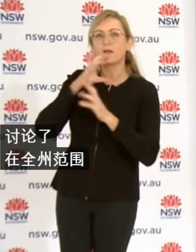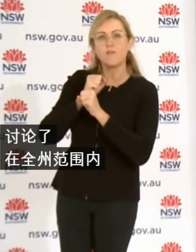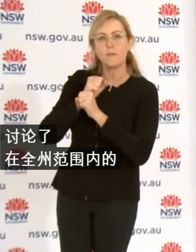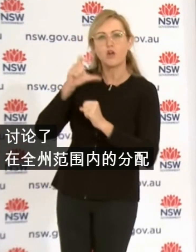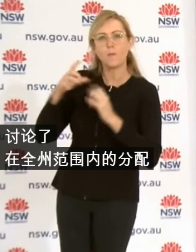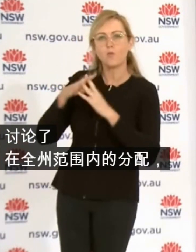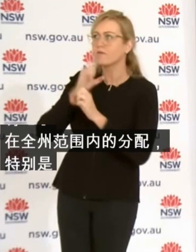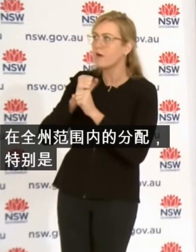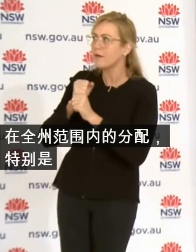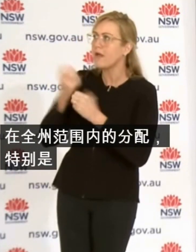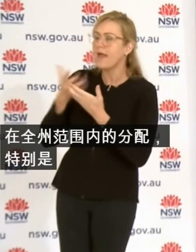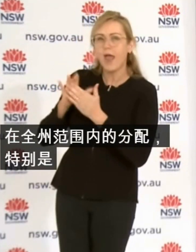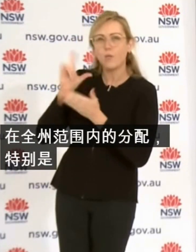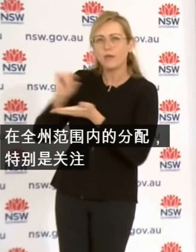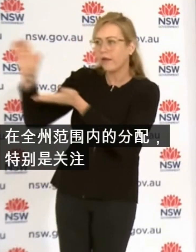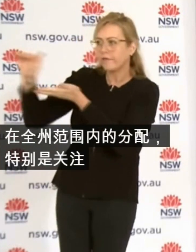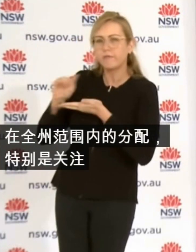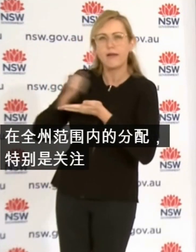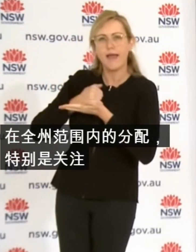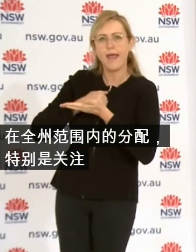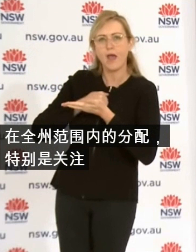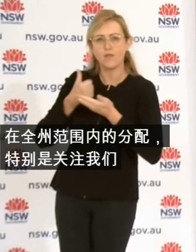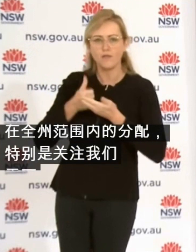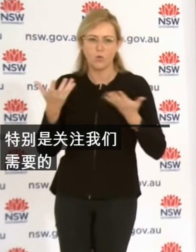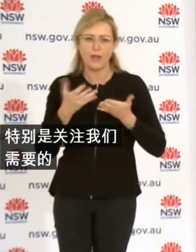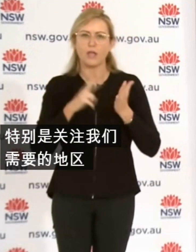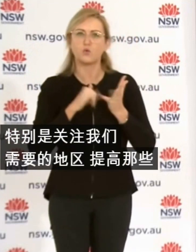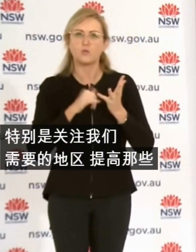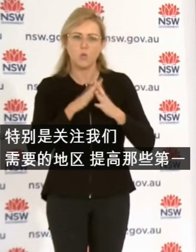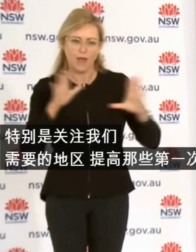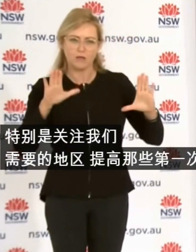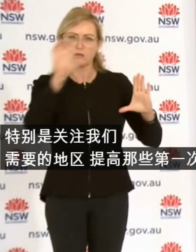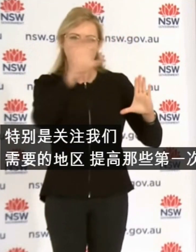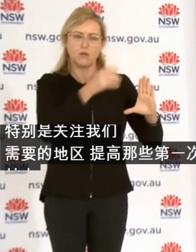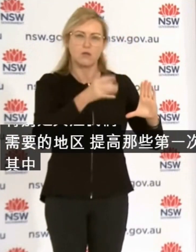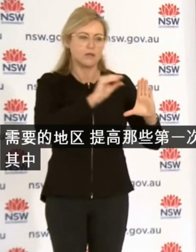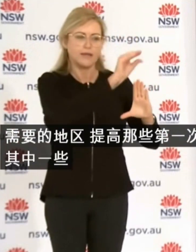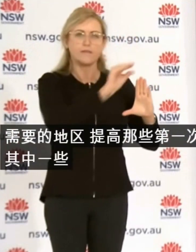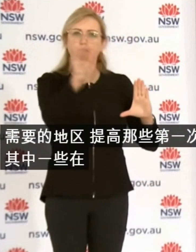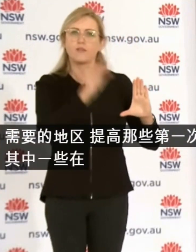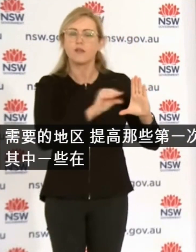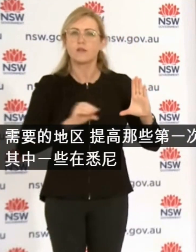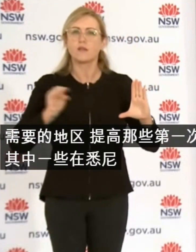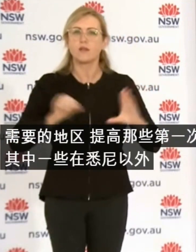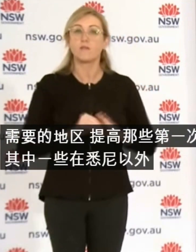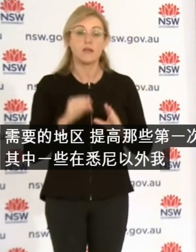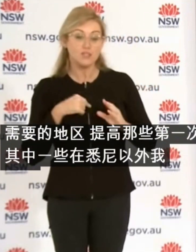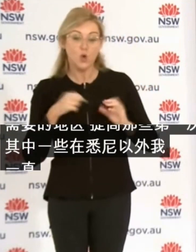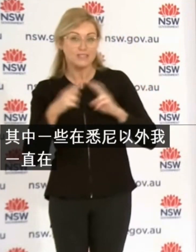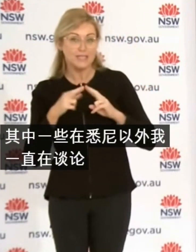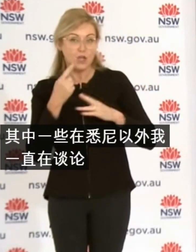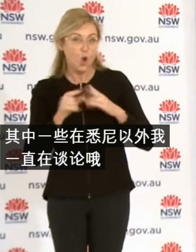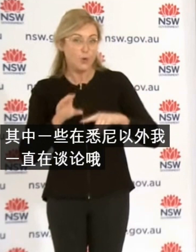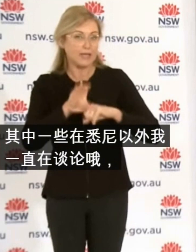right across the state, and in particular focusing on areas where we need to lift those first dose rates, and some of those are outside of Sydney.